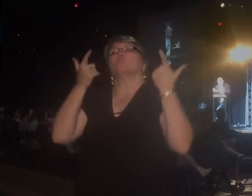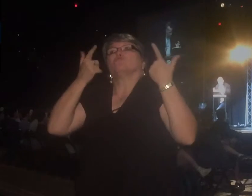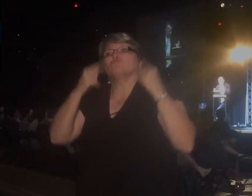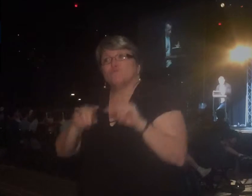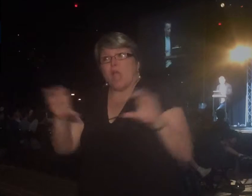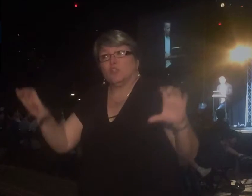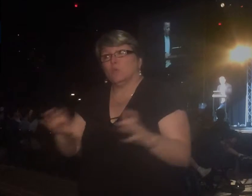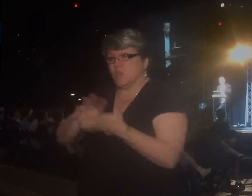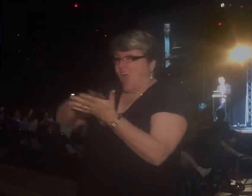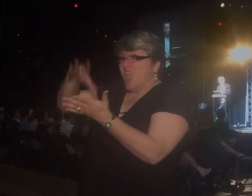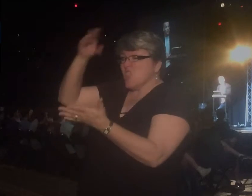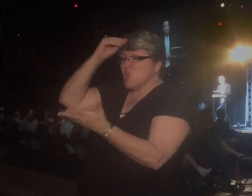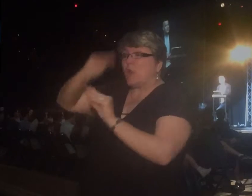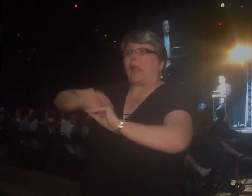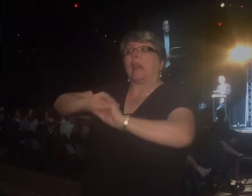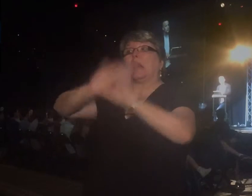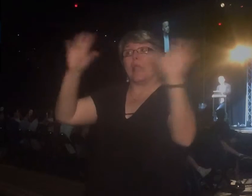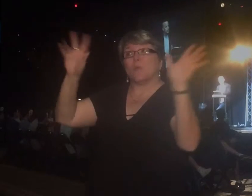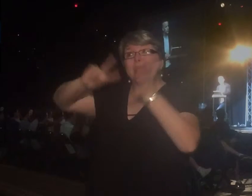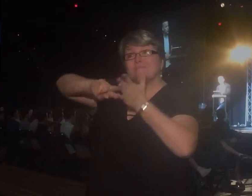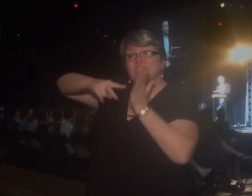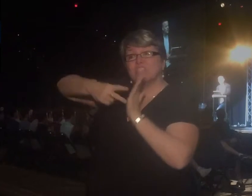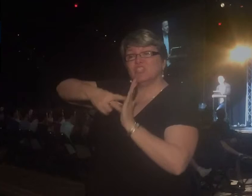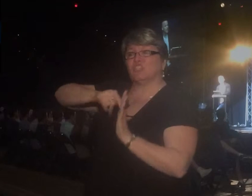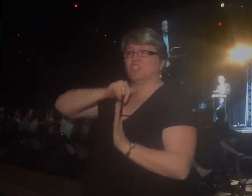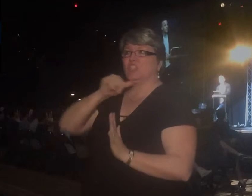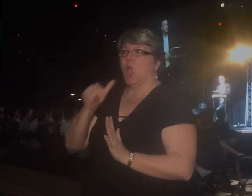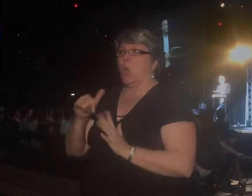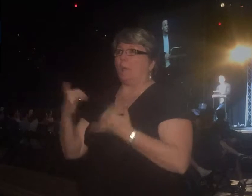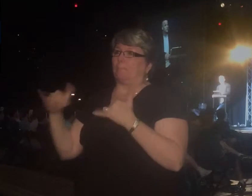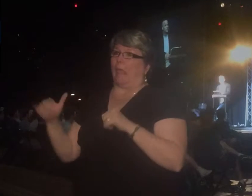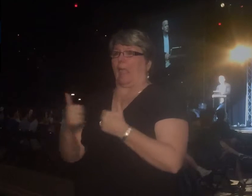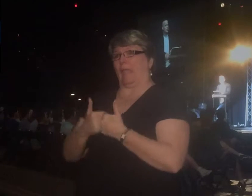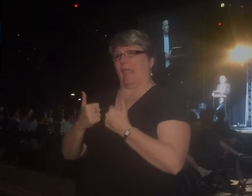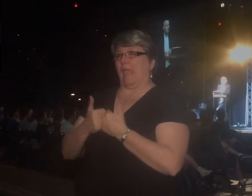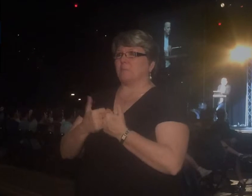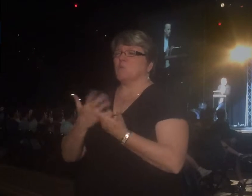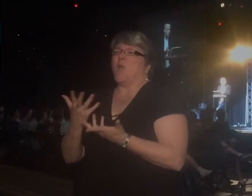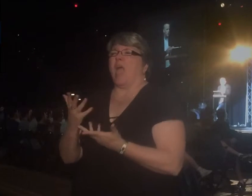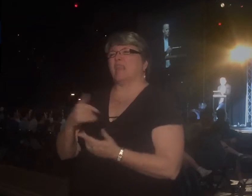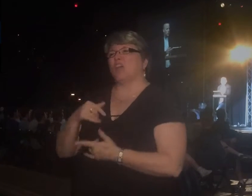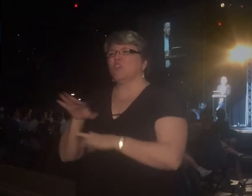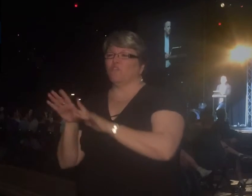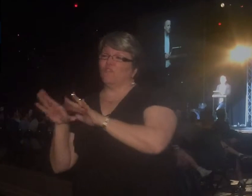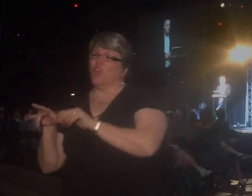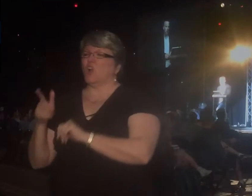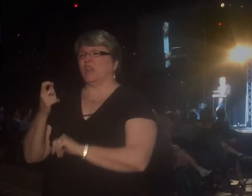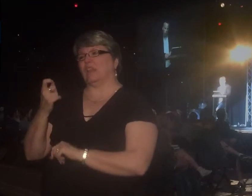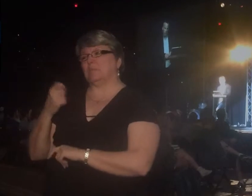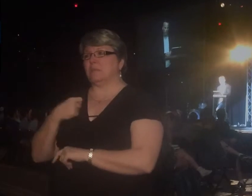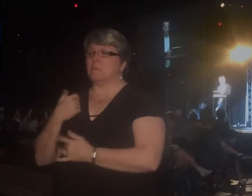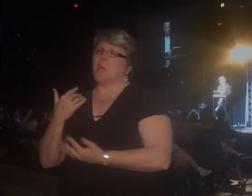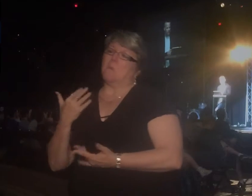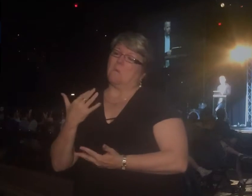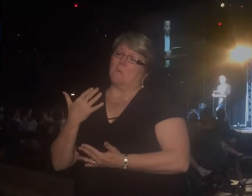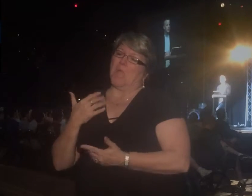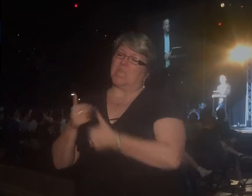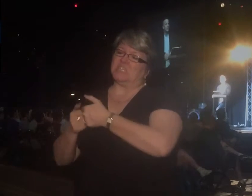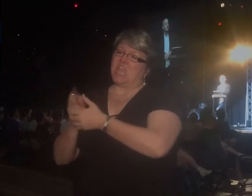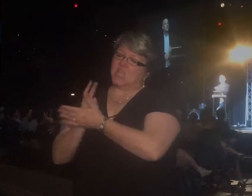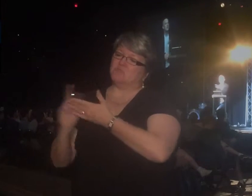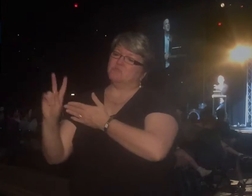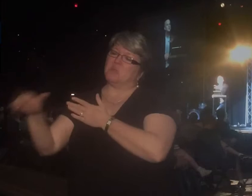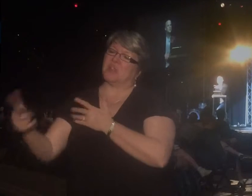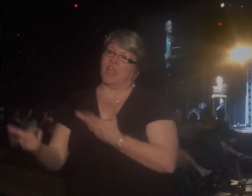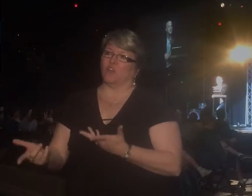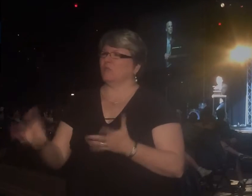what we're trying to do, and I learned about here, clarity of intentions. Don't play games. Well, I'll just flirt a little bit, maybe I'll wait, and then like